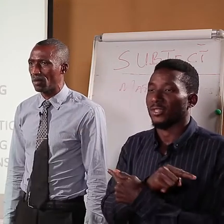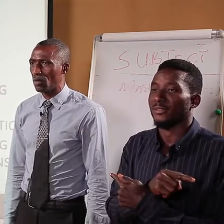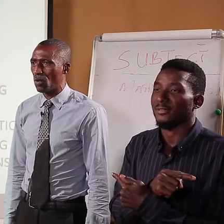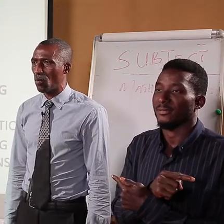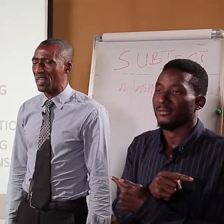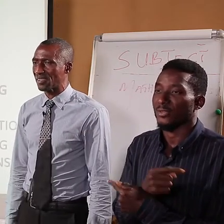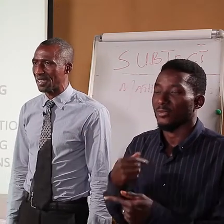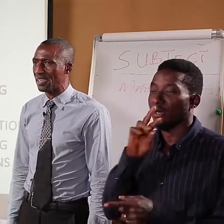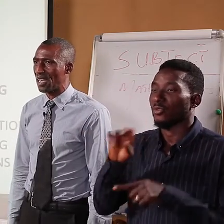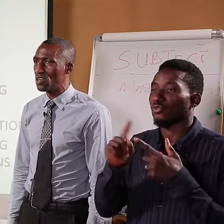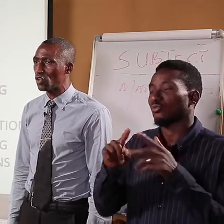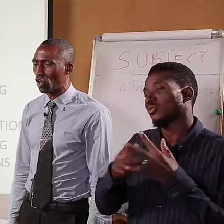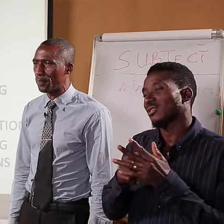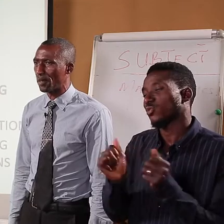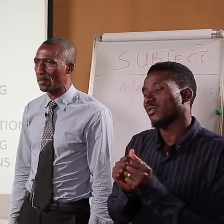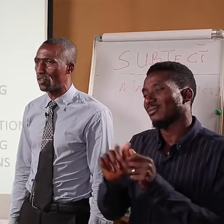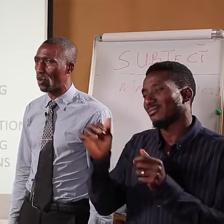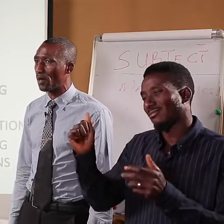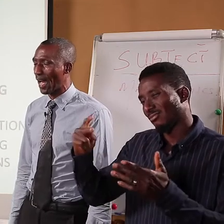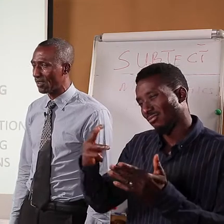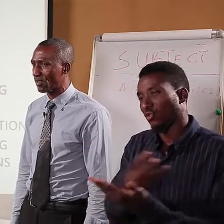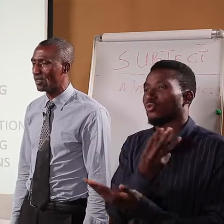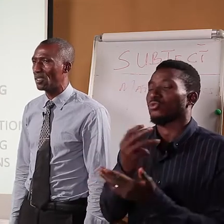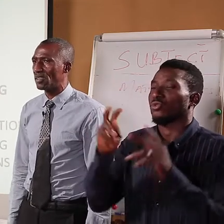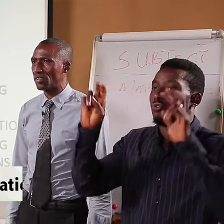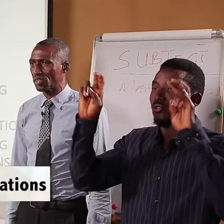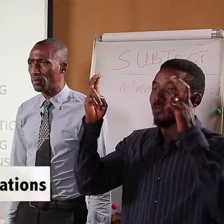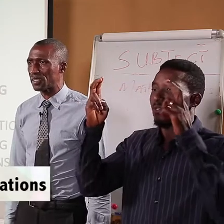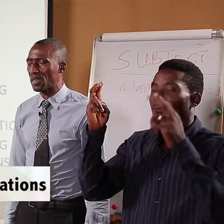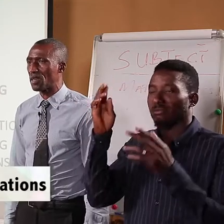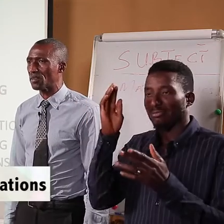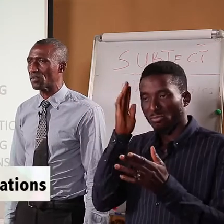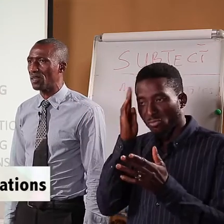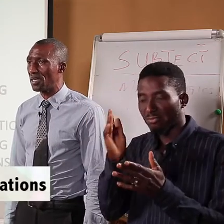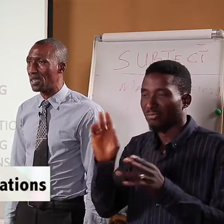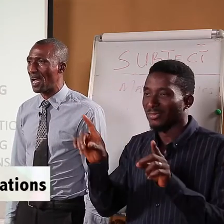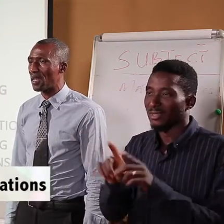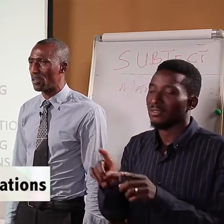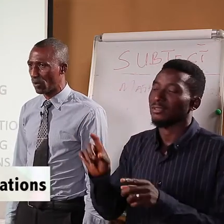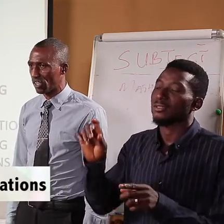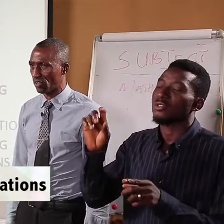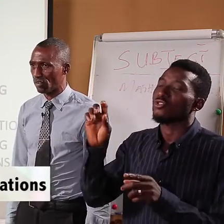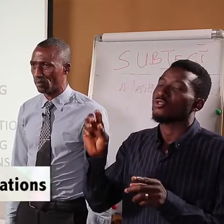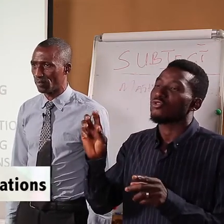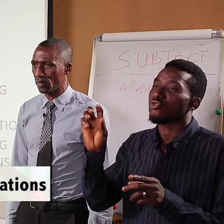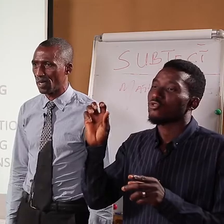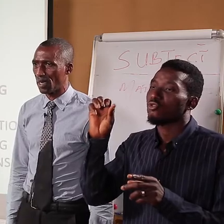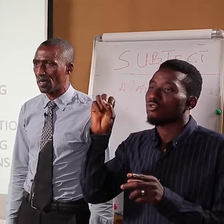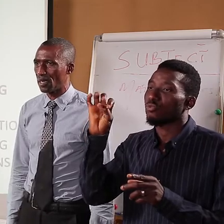Today, we are starting a new topic known as simultaneous linear